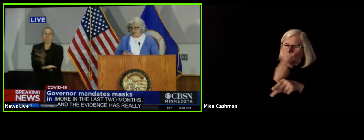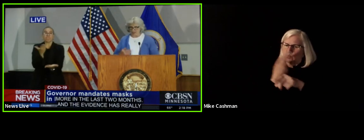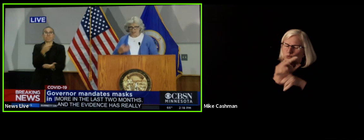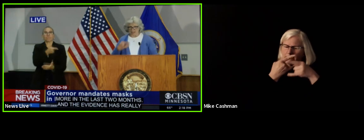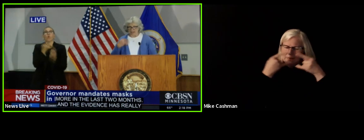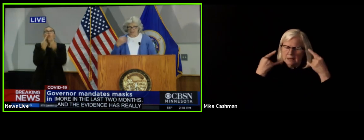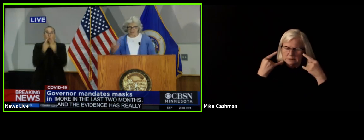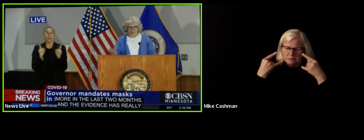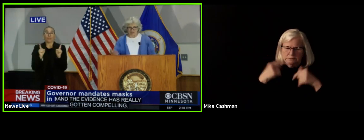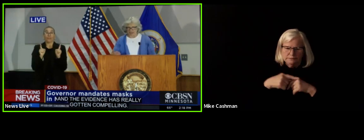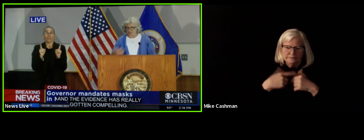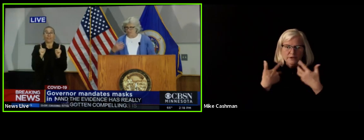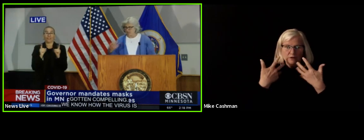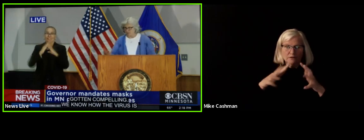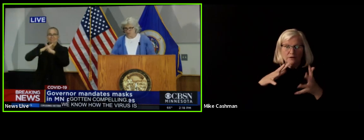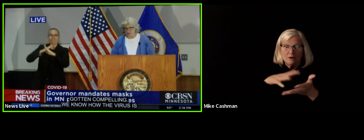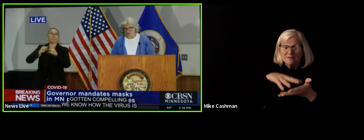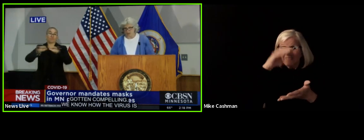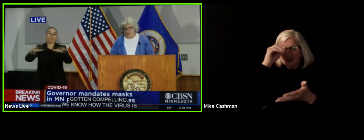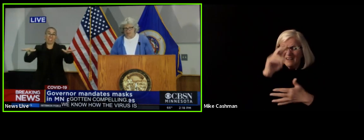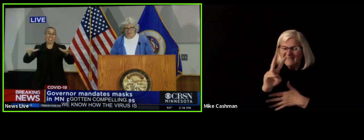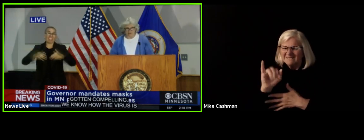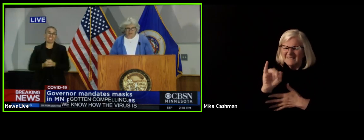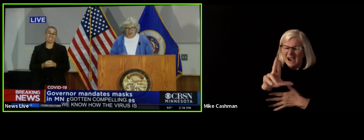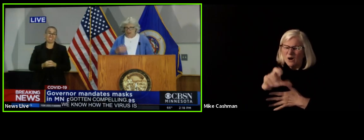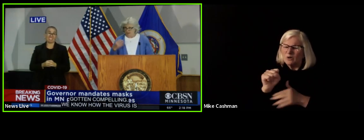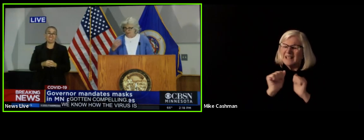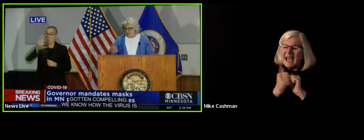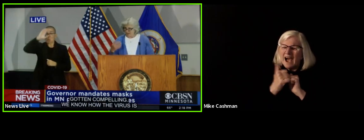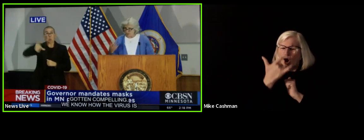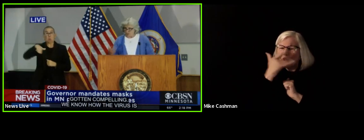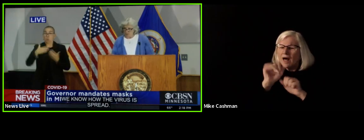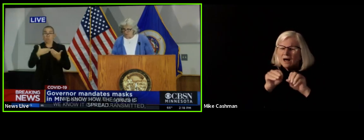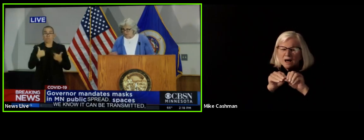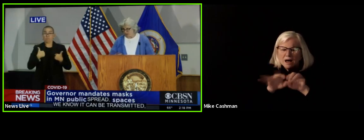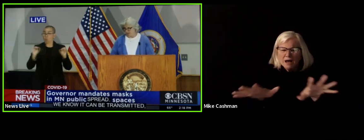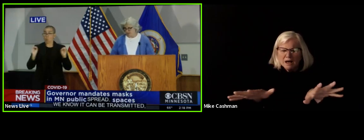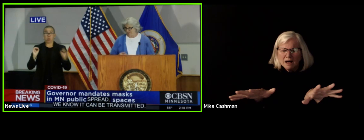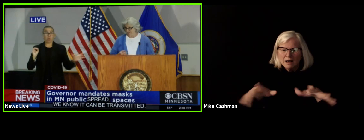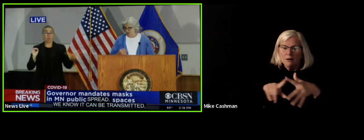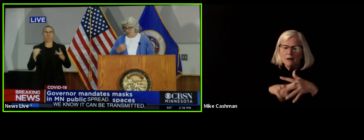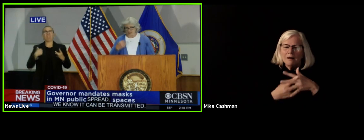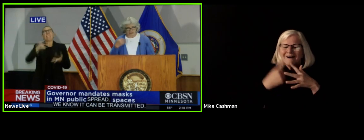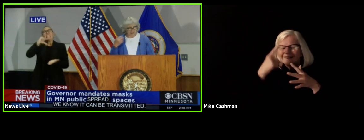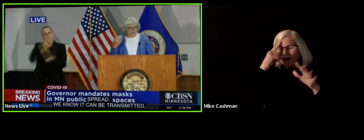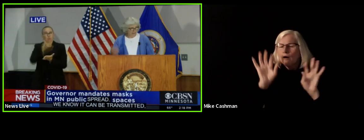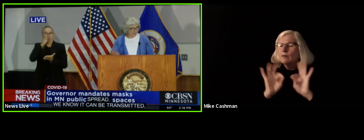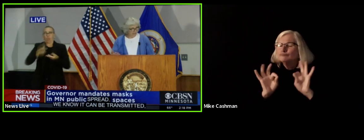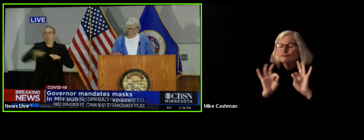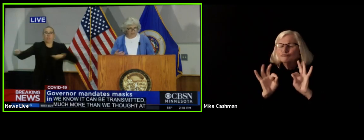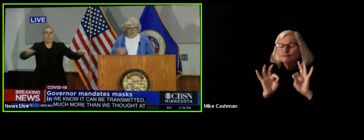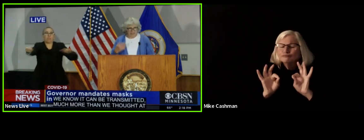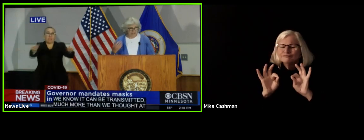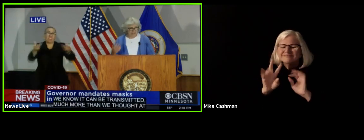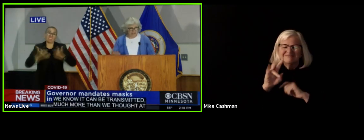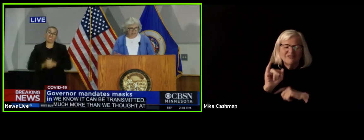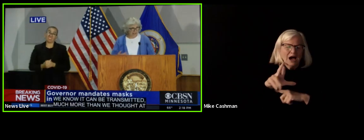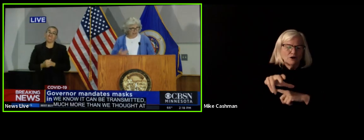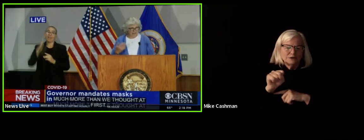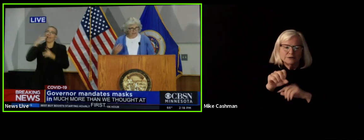that it can be transmitted much more than we thought at first, simply by normal speaking, much less loud